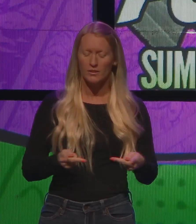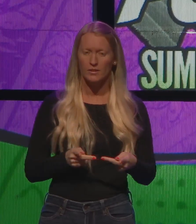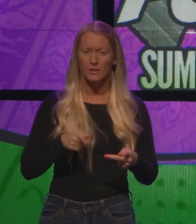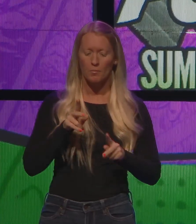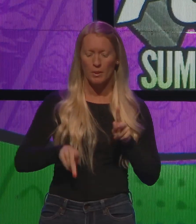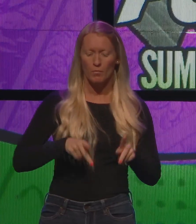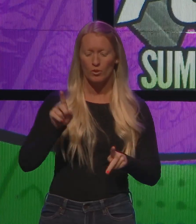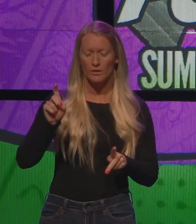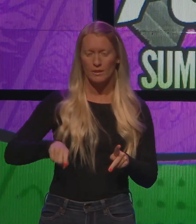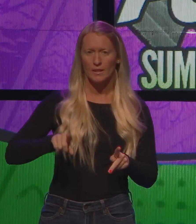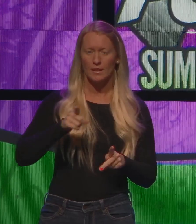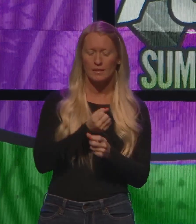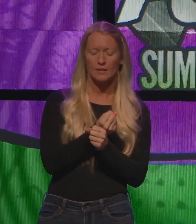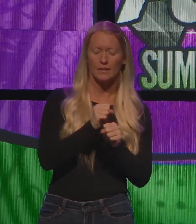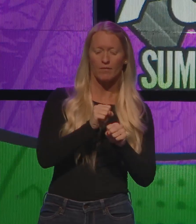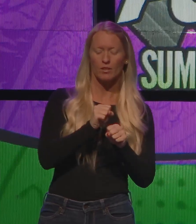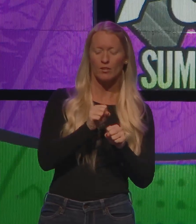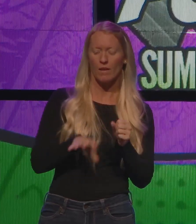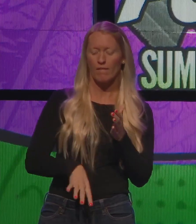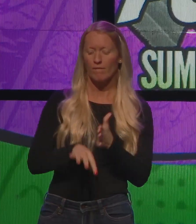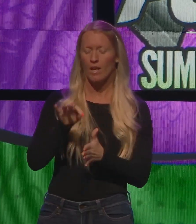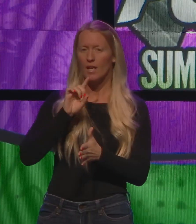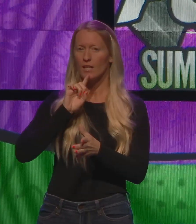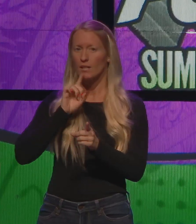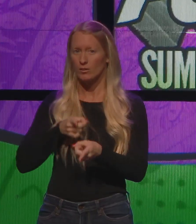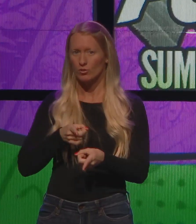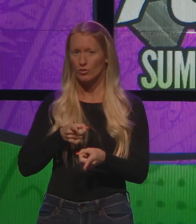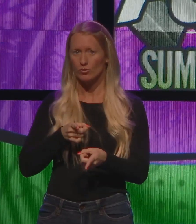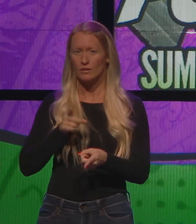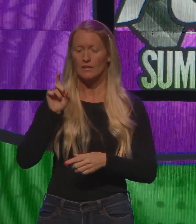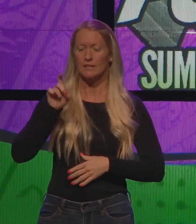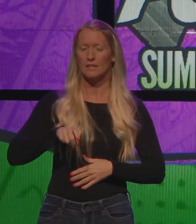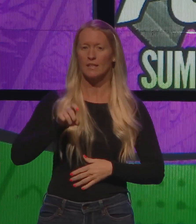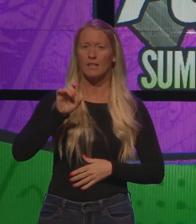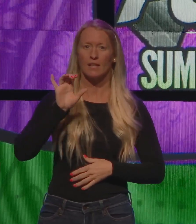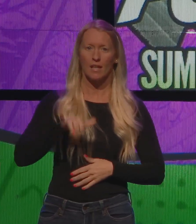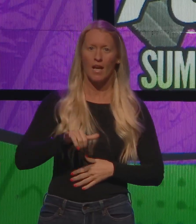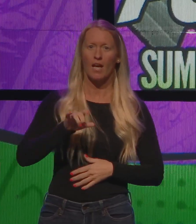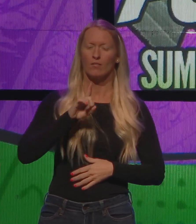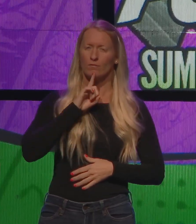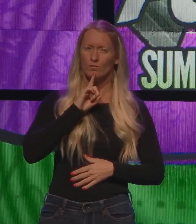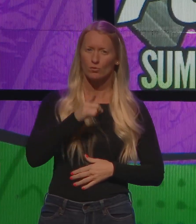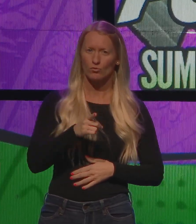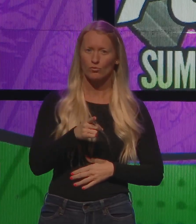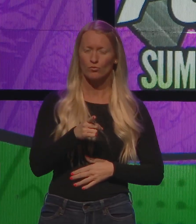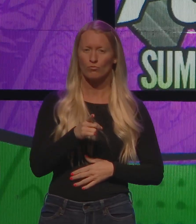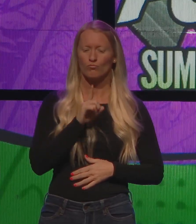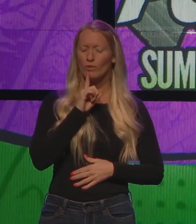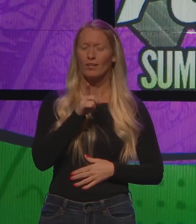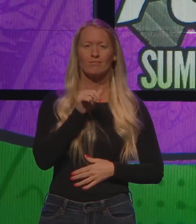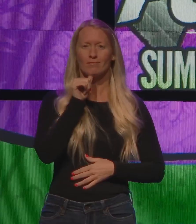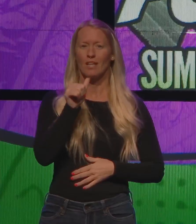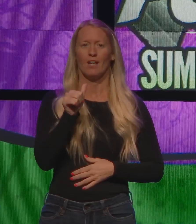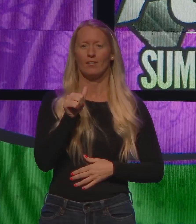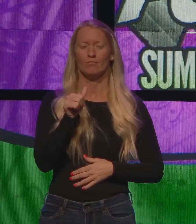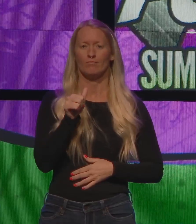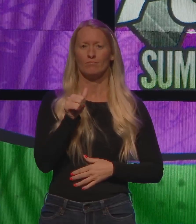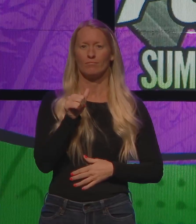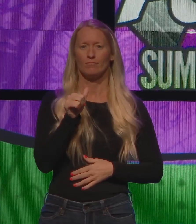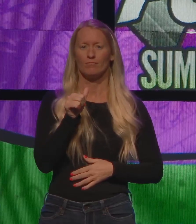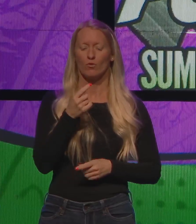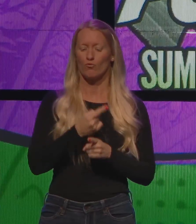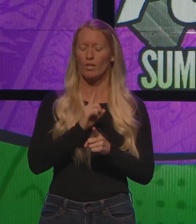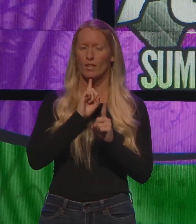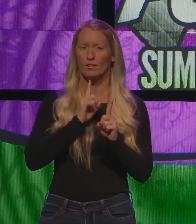safety or answers, right? They need that certainty. But the reality is, I don't think that there is one. I don't think